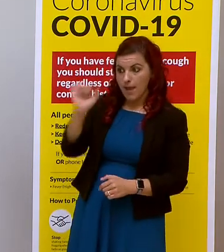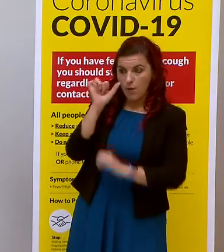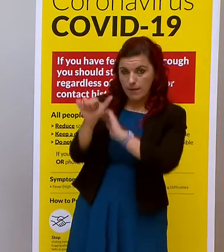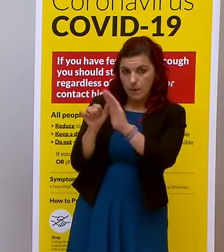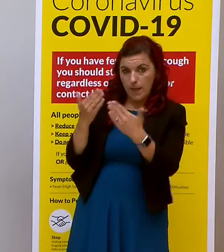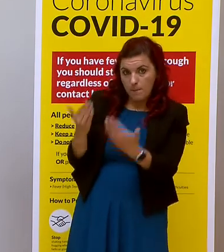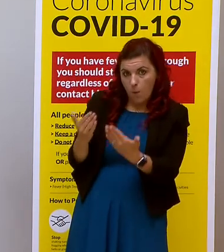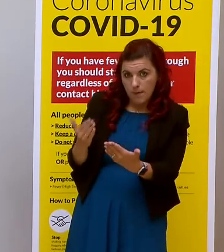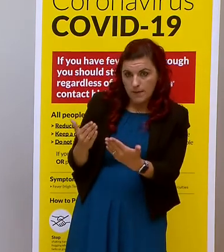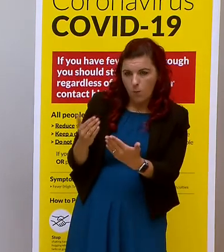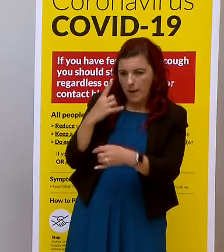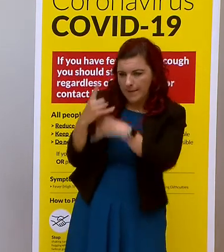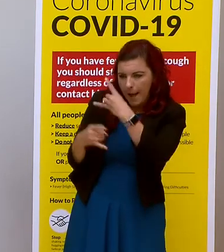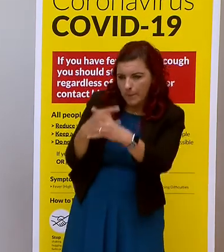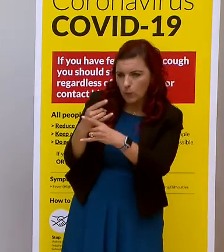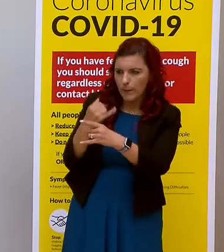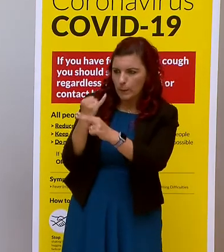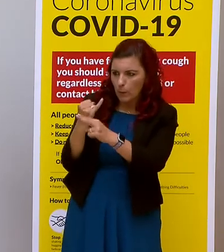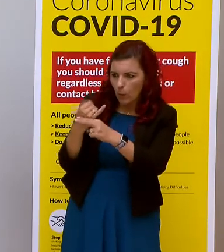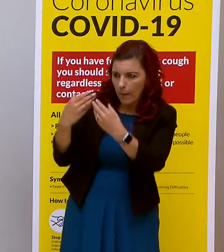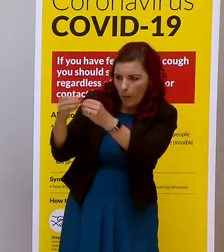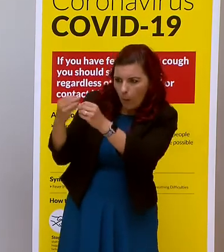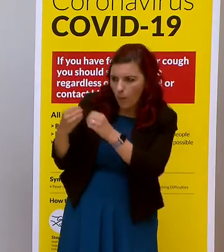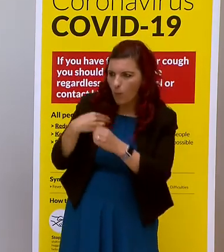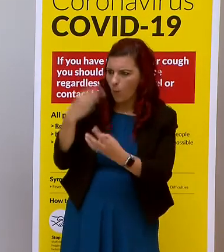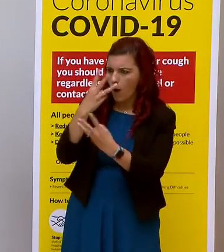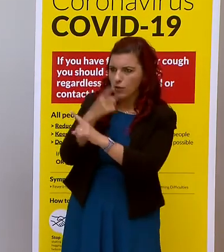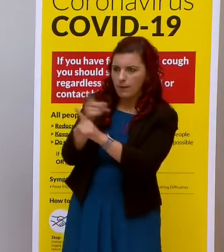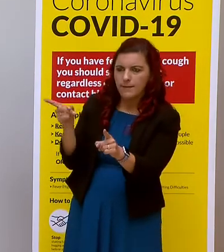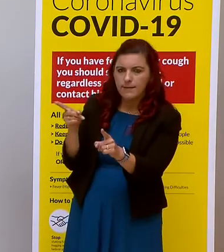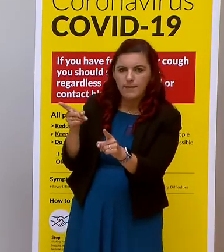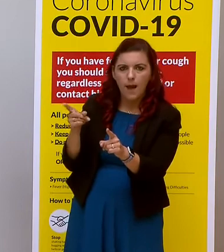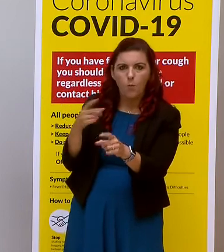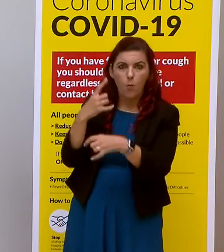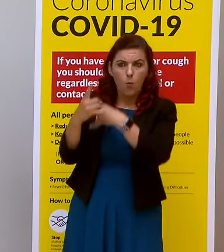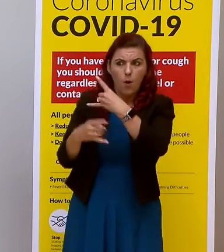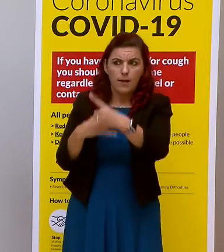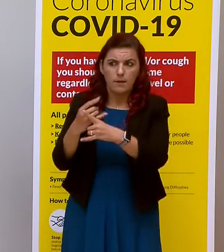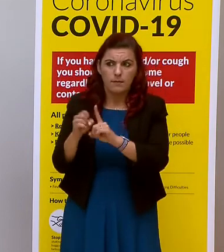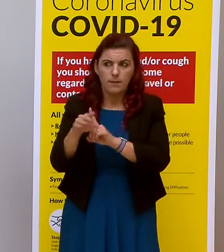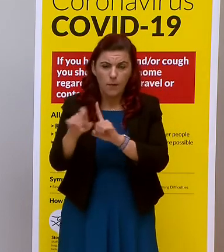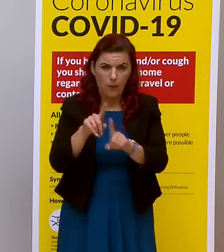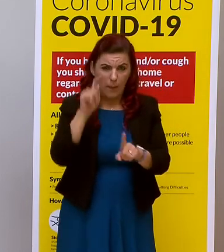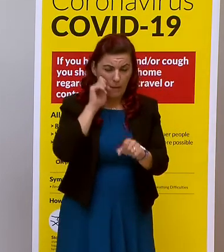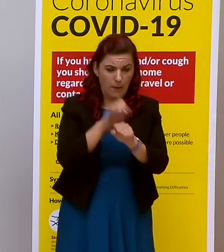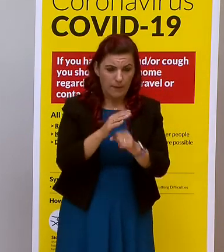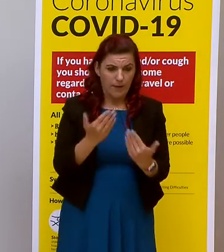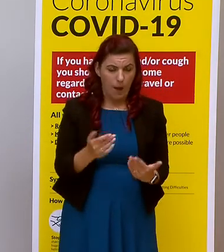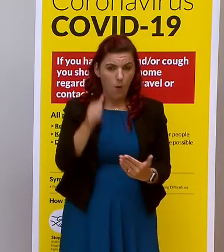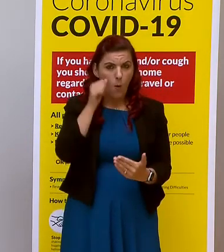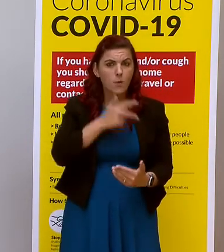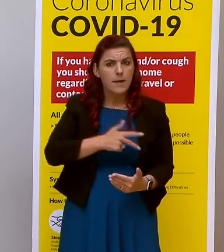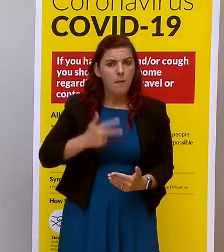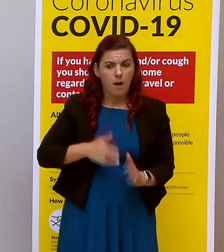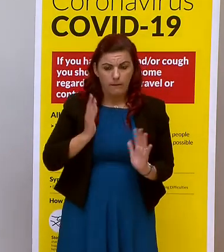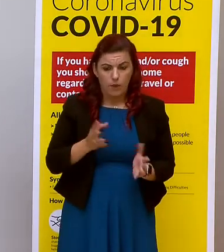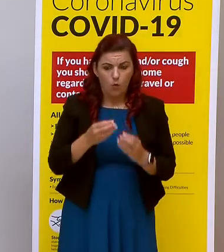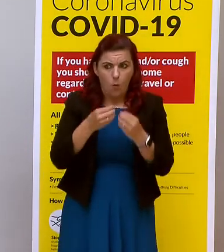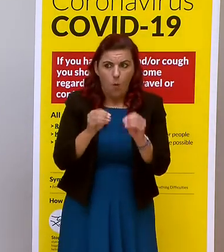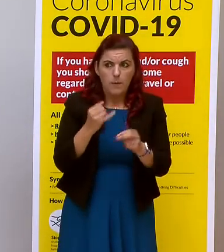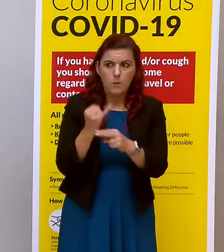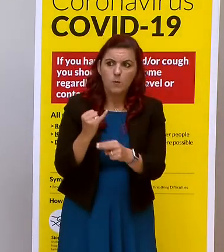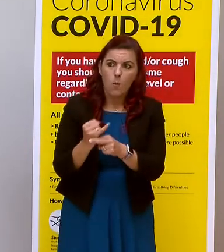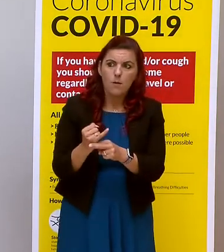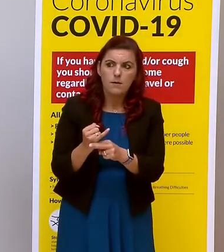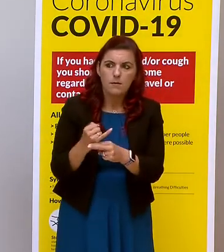transmitted, what populations are particularly vulnerable, is so much greater than it was even a couple of months ago. So in Denmark, we know the reopened schools. We have